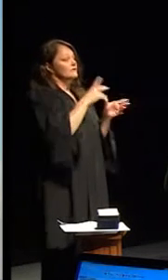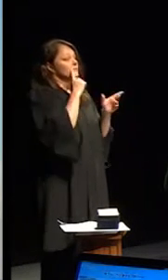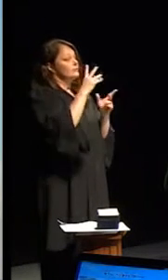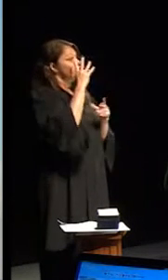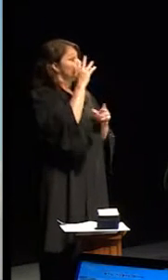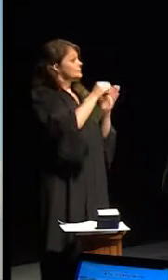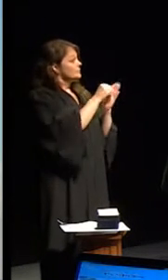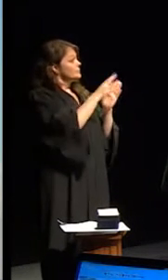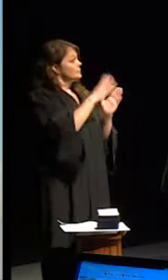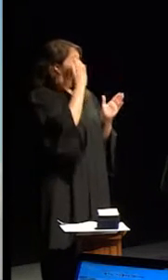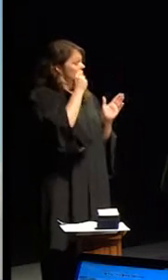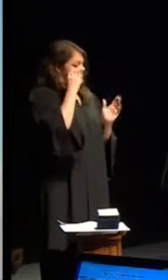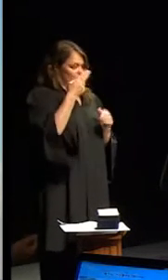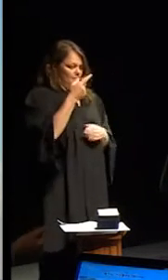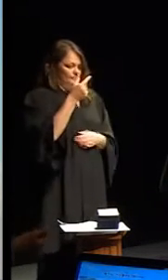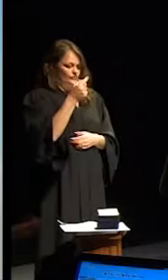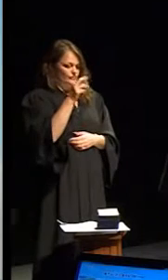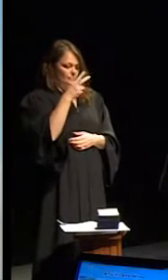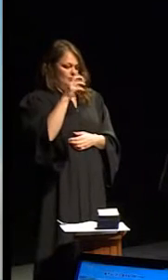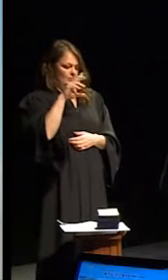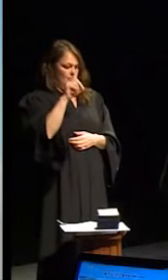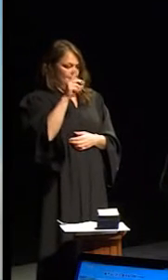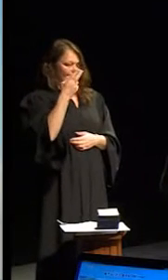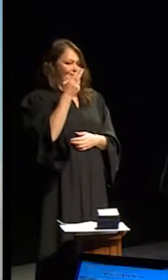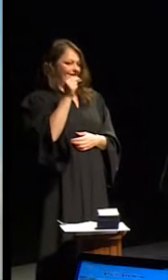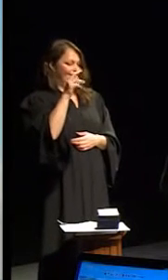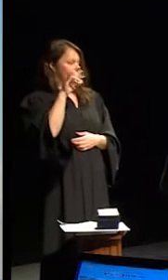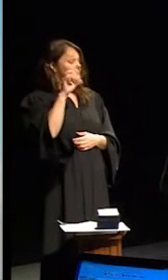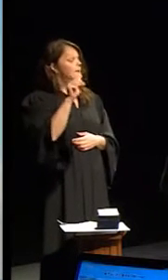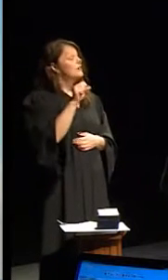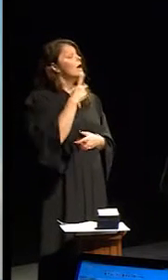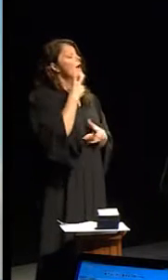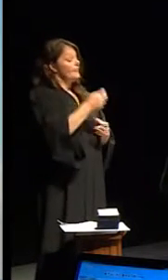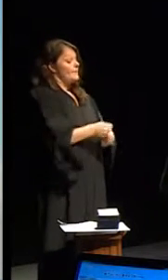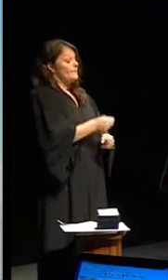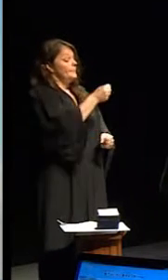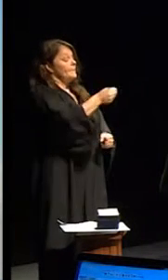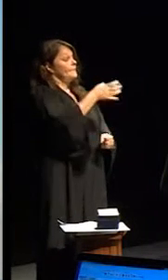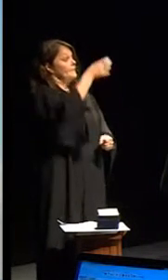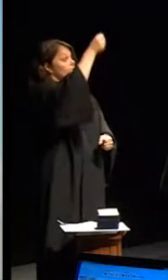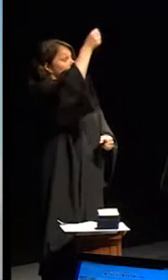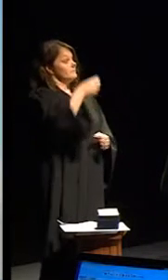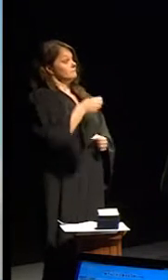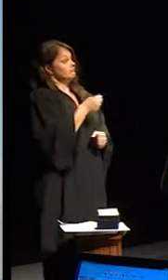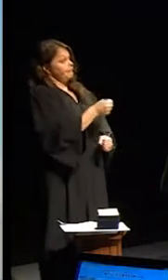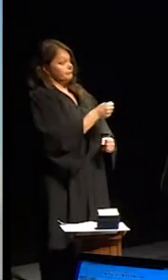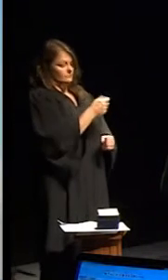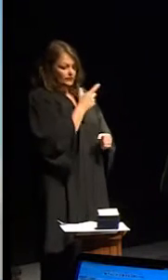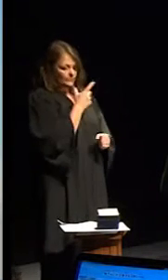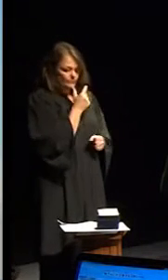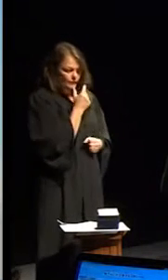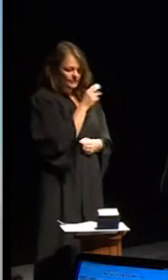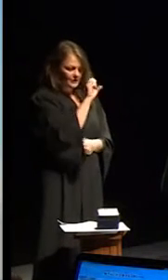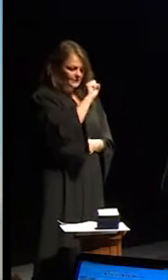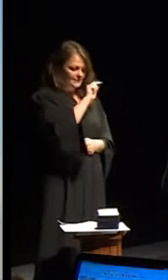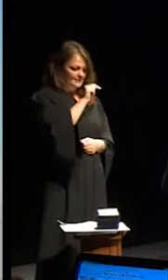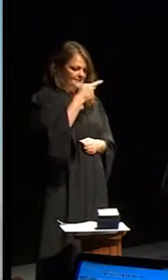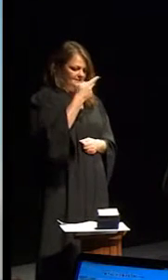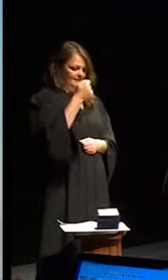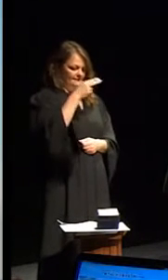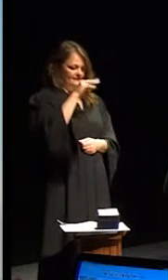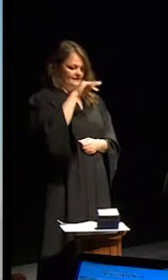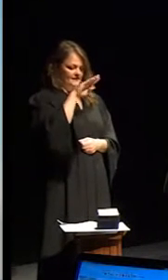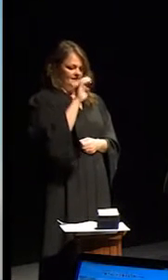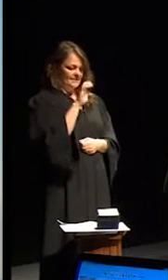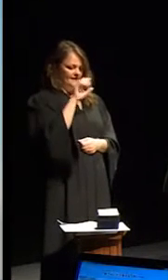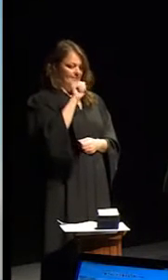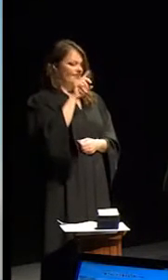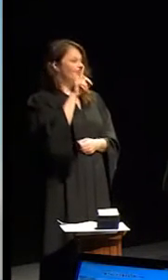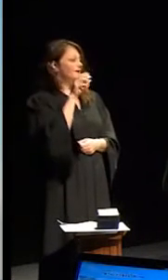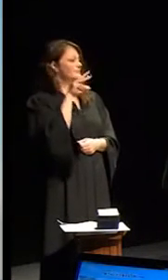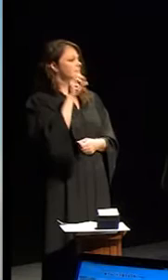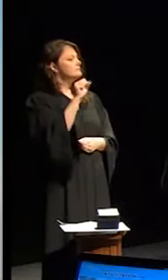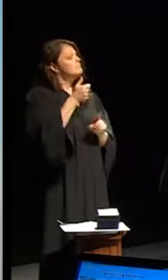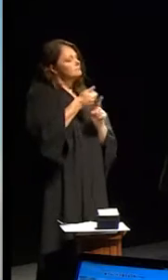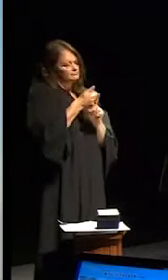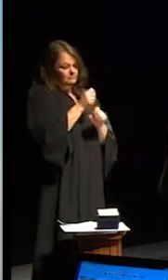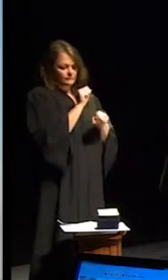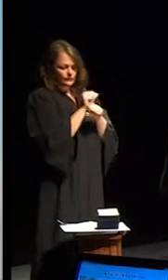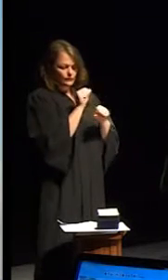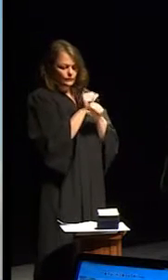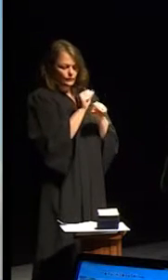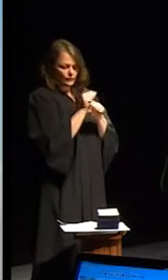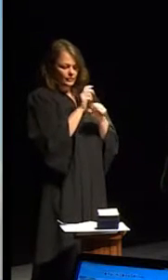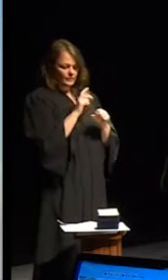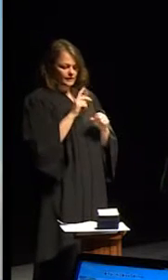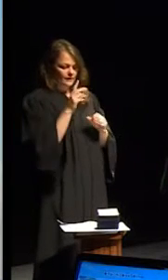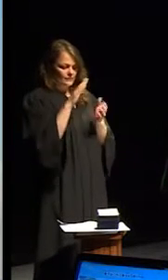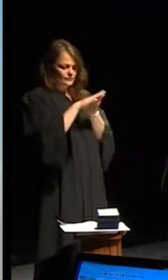Experience. Bearing the mace this morning is the Beadle Stephanie Adams, Professor, School of Architectural Studies. From